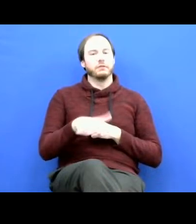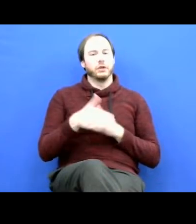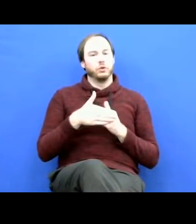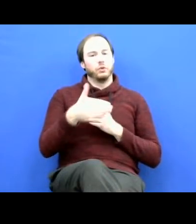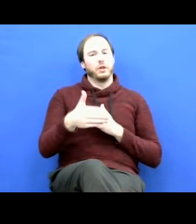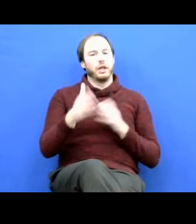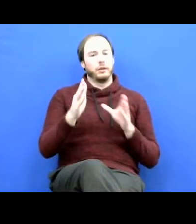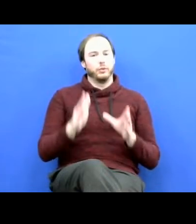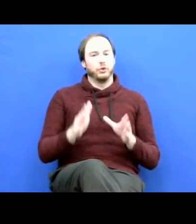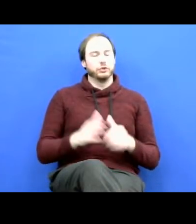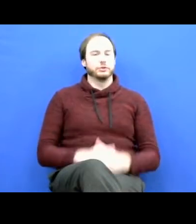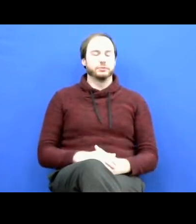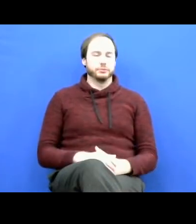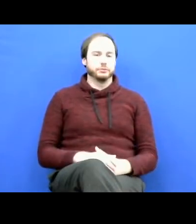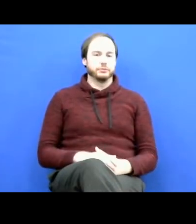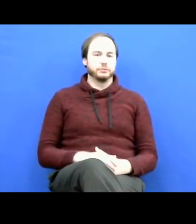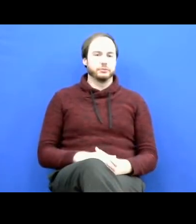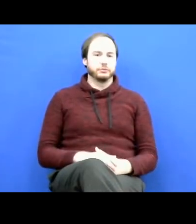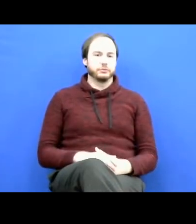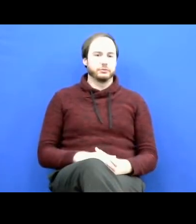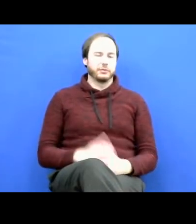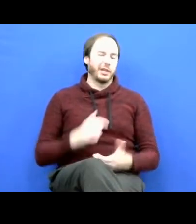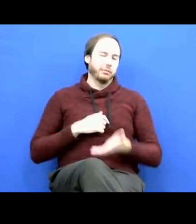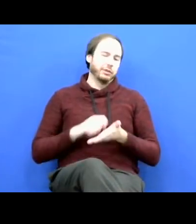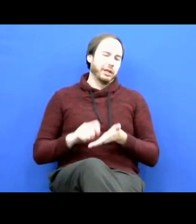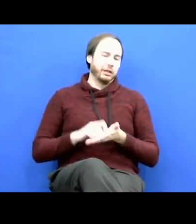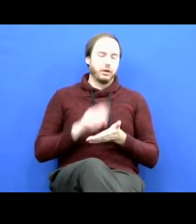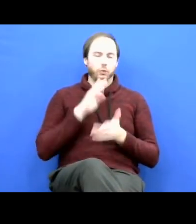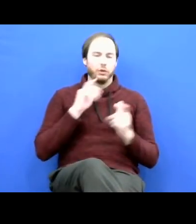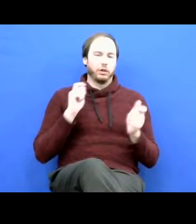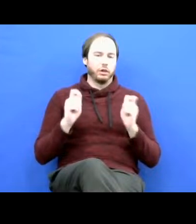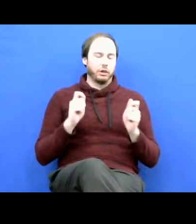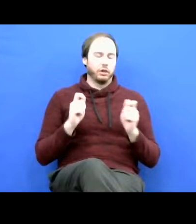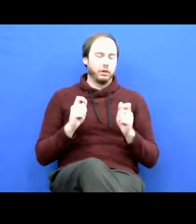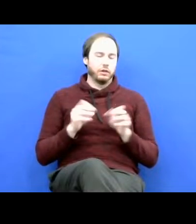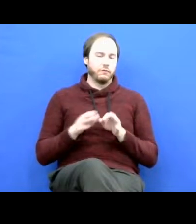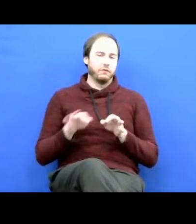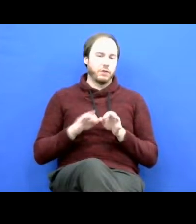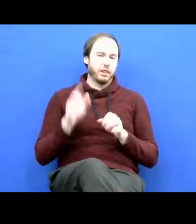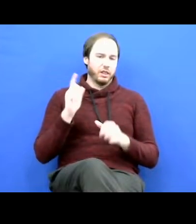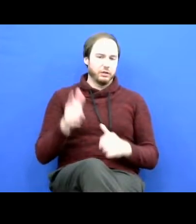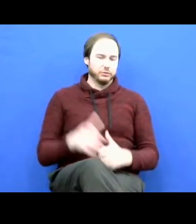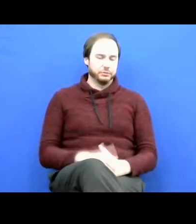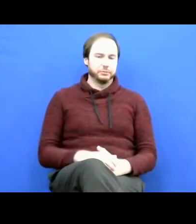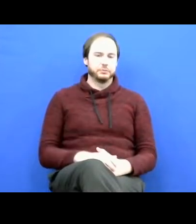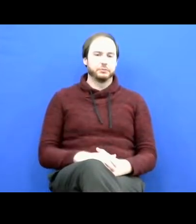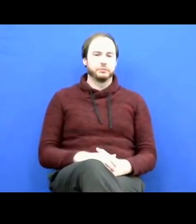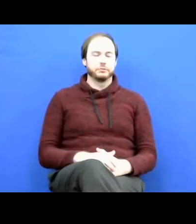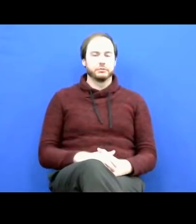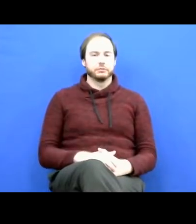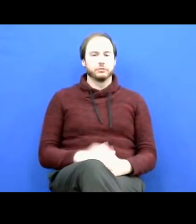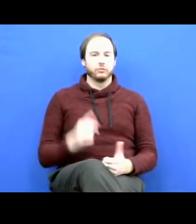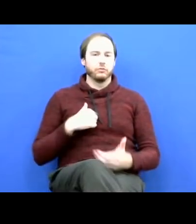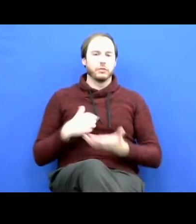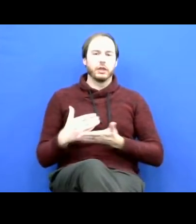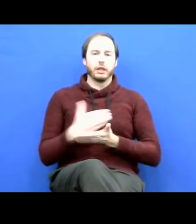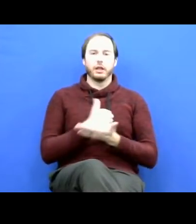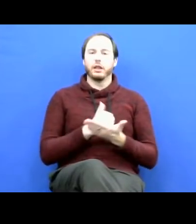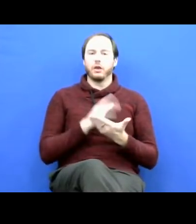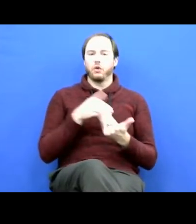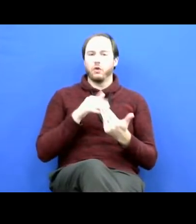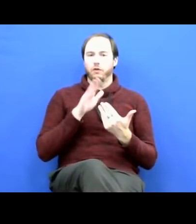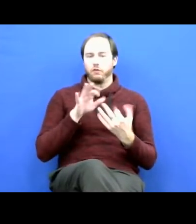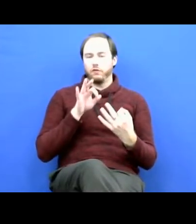to adjacent properties. And I'm just taking notes. We'll word these better, but I just want to make sure I collect all the potential